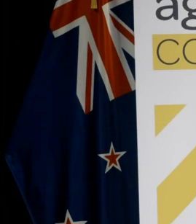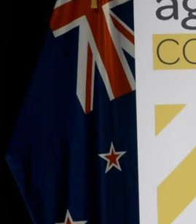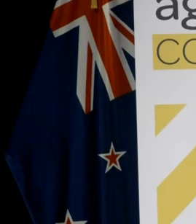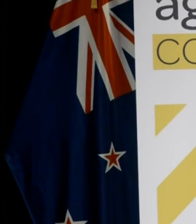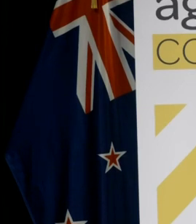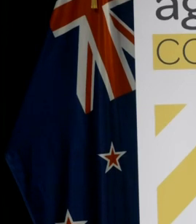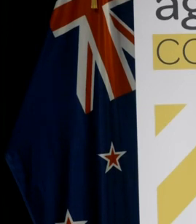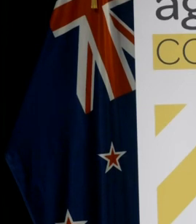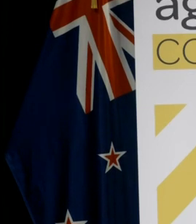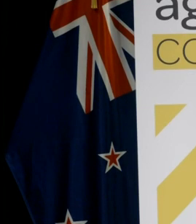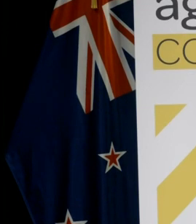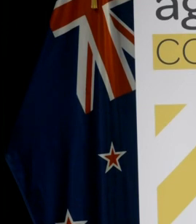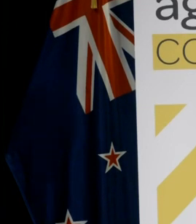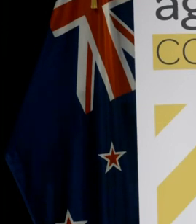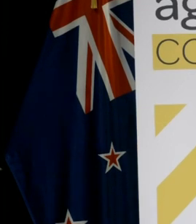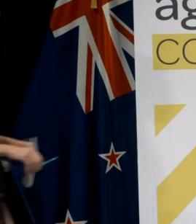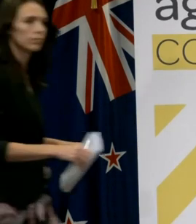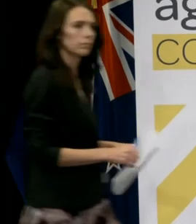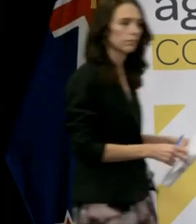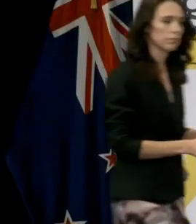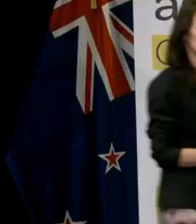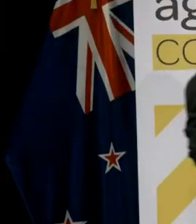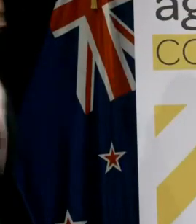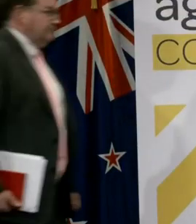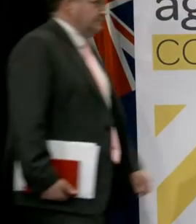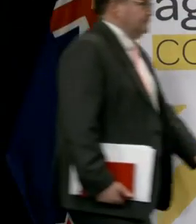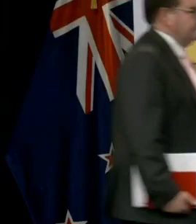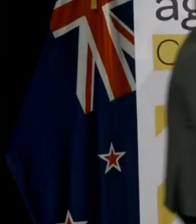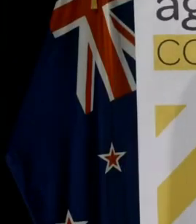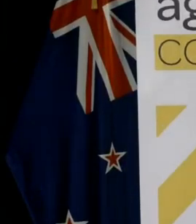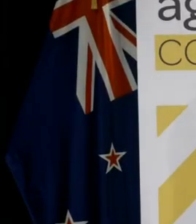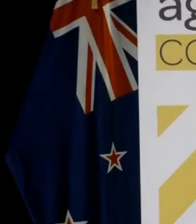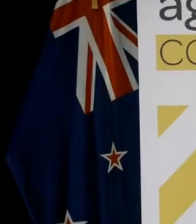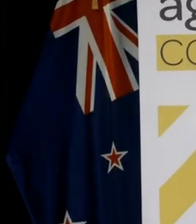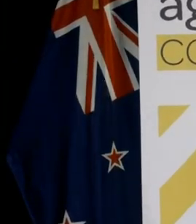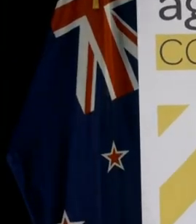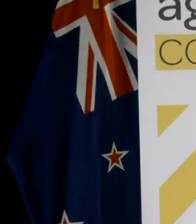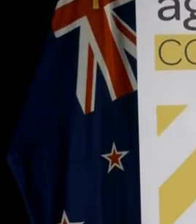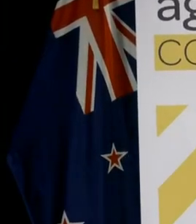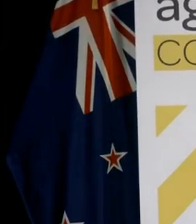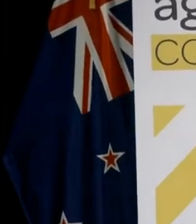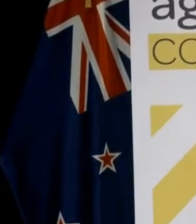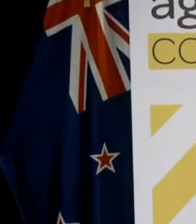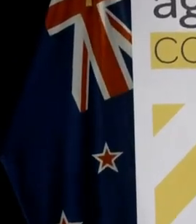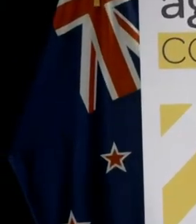of your home. The public will continue to have access to essential services such as...